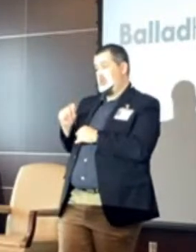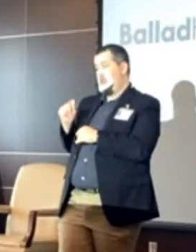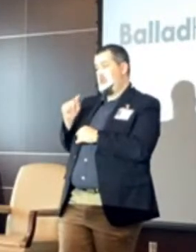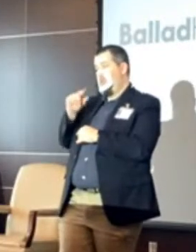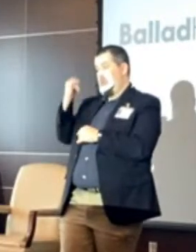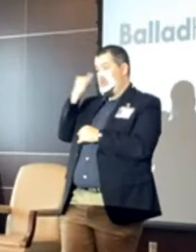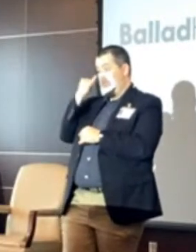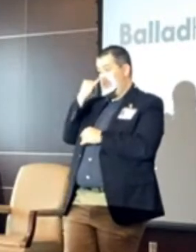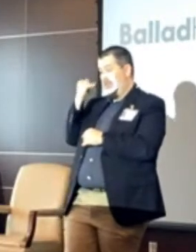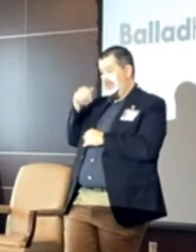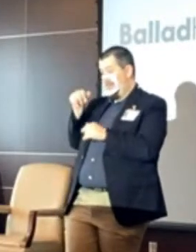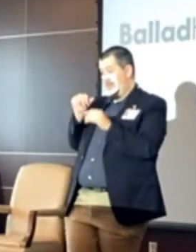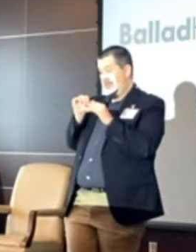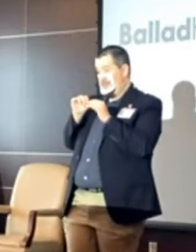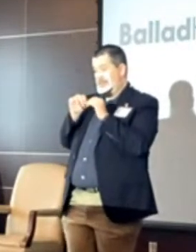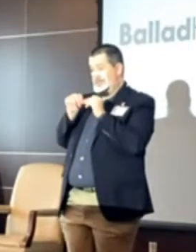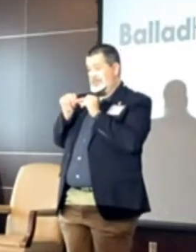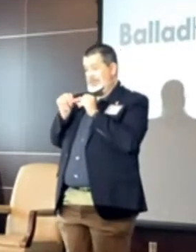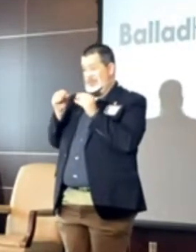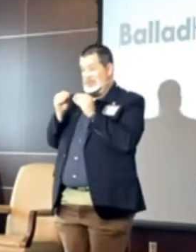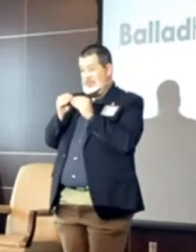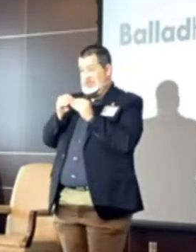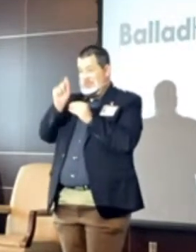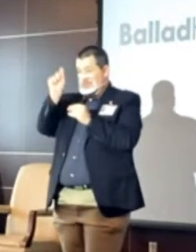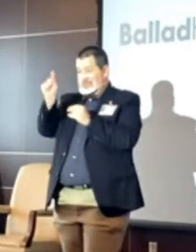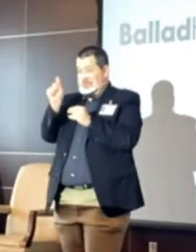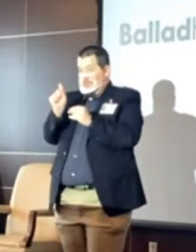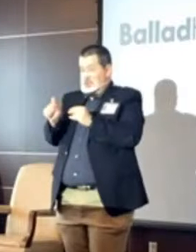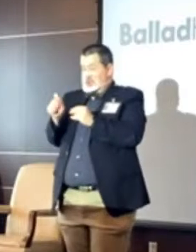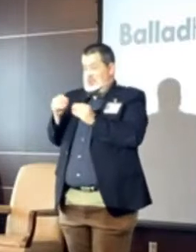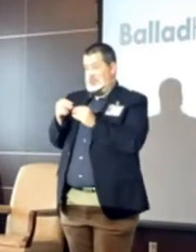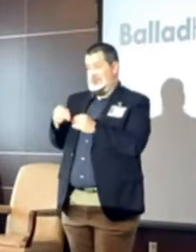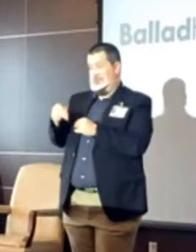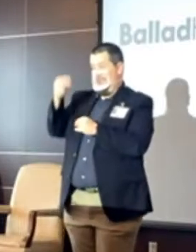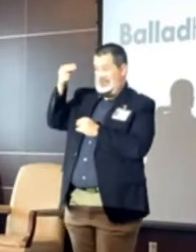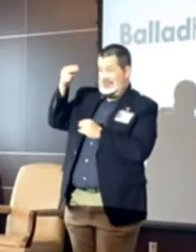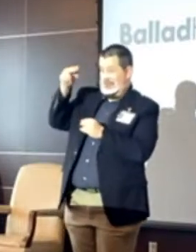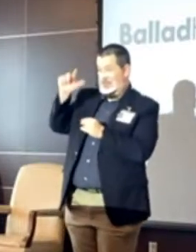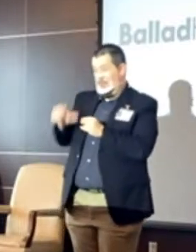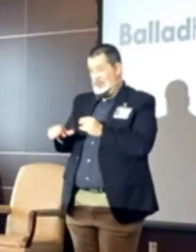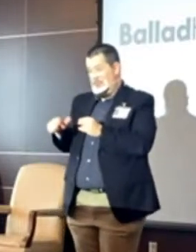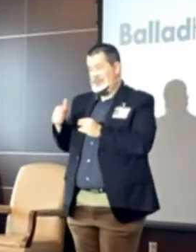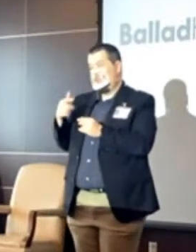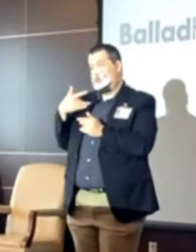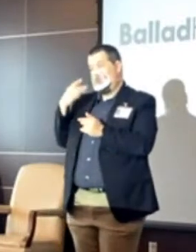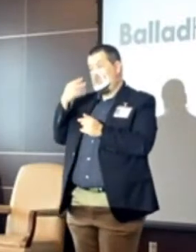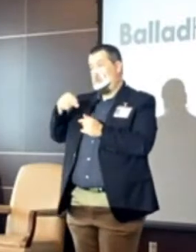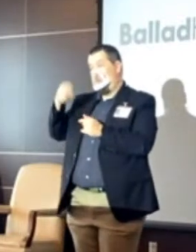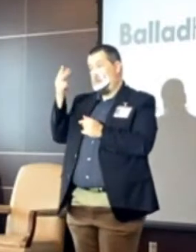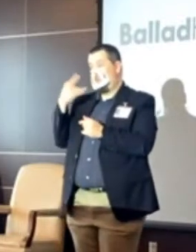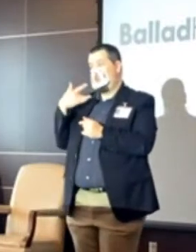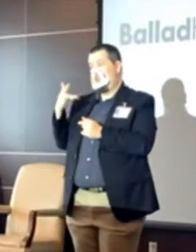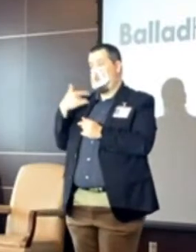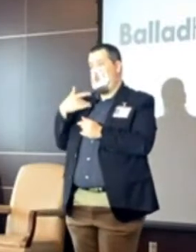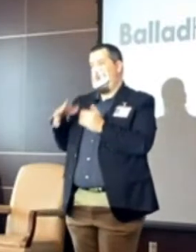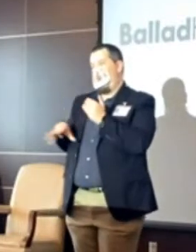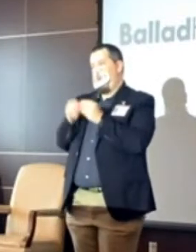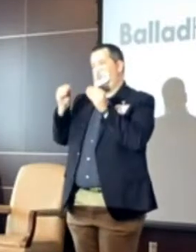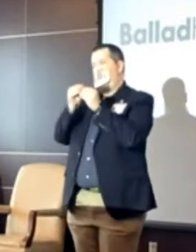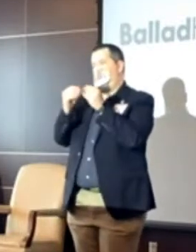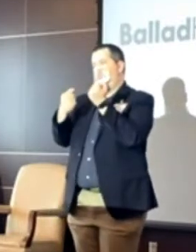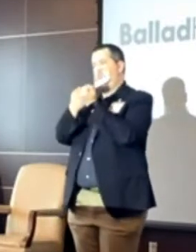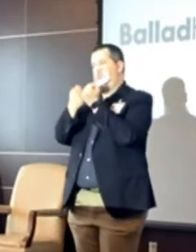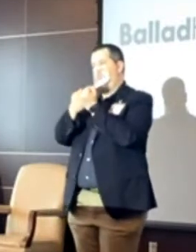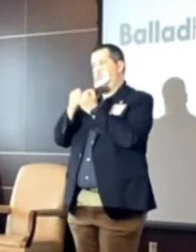why if we have to push the acuity or have to push the ratio higher or lower, especially higher, then that's why we kind of have additional support